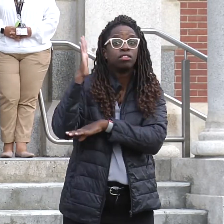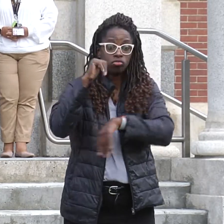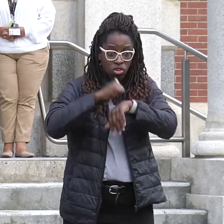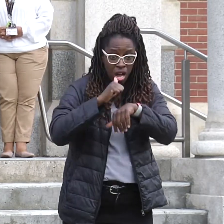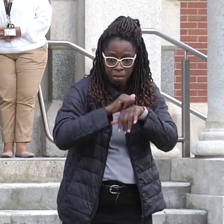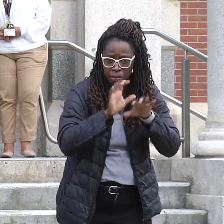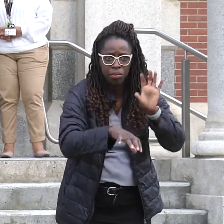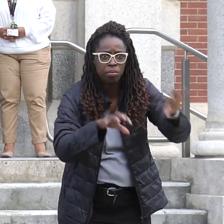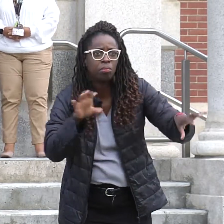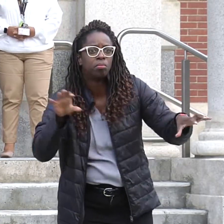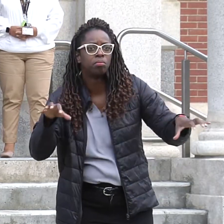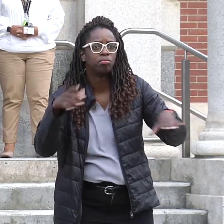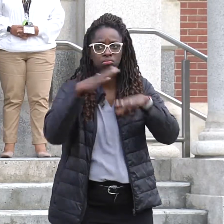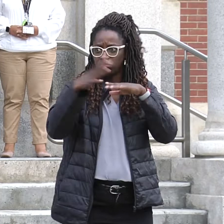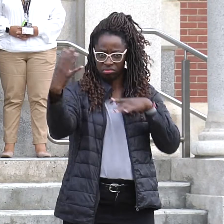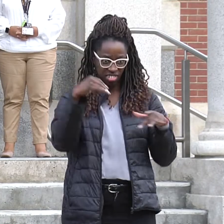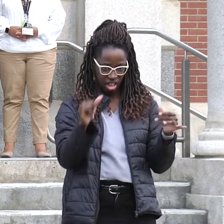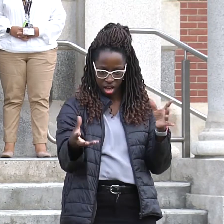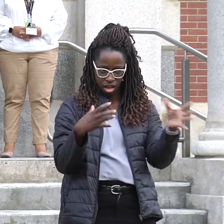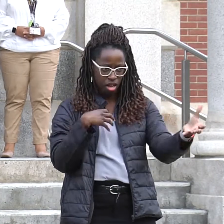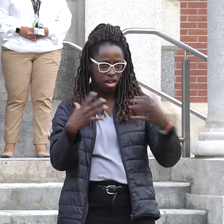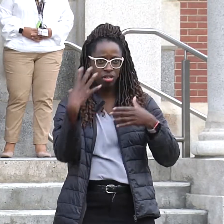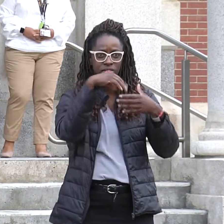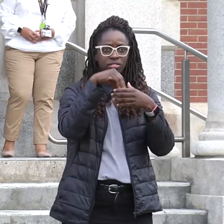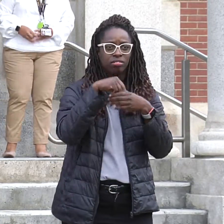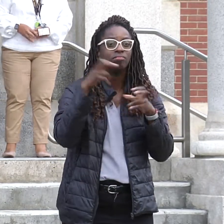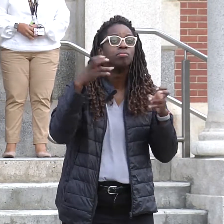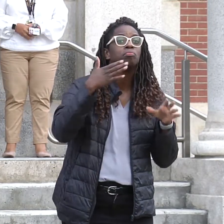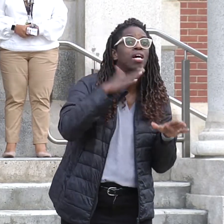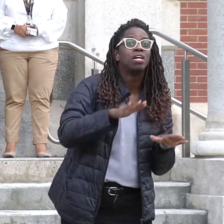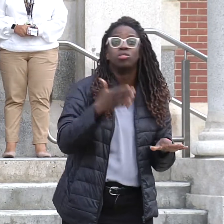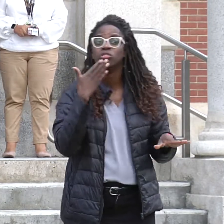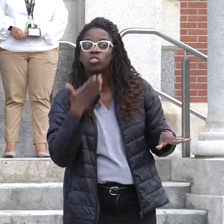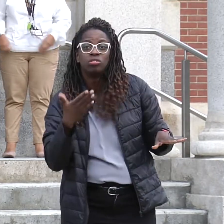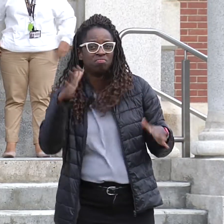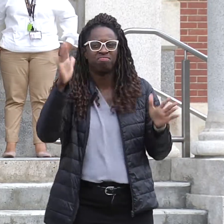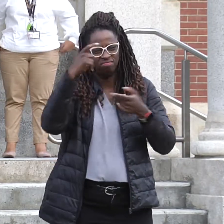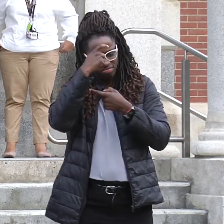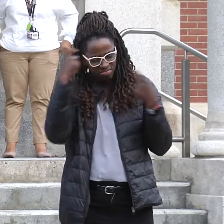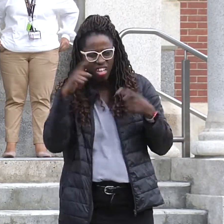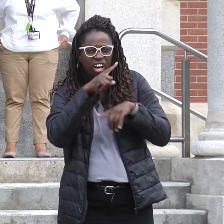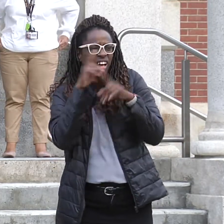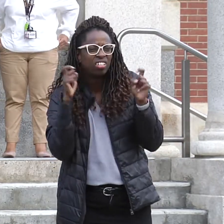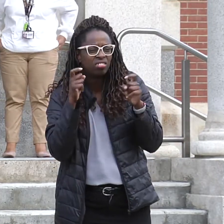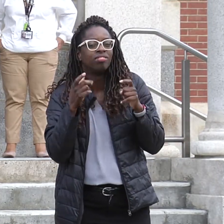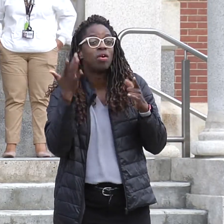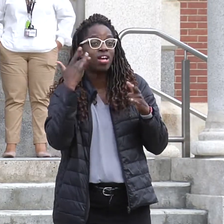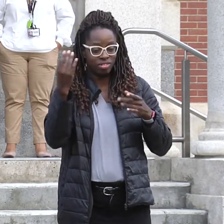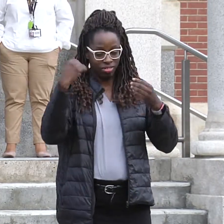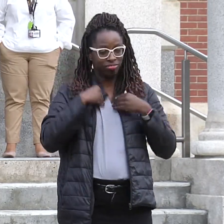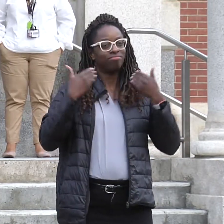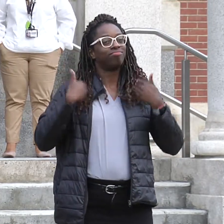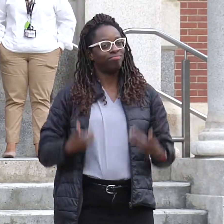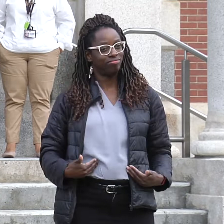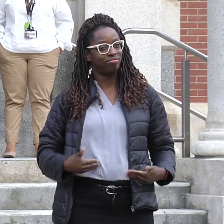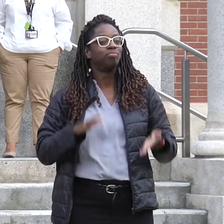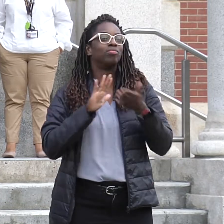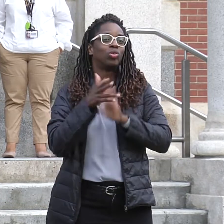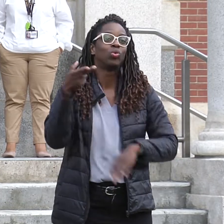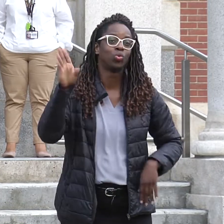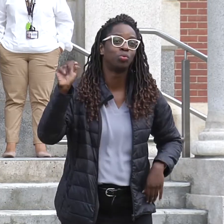up residence in all of our individual memories. See, we are humankind, and passive battle